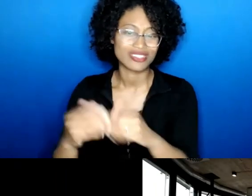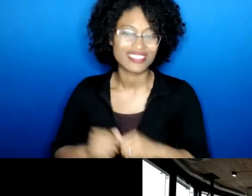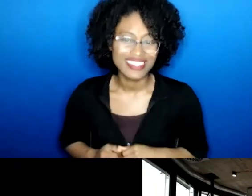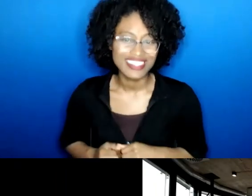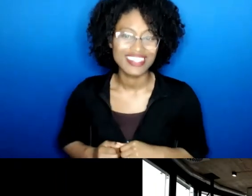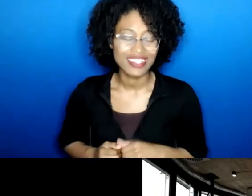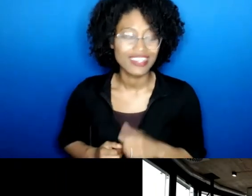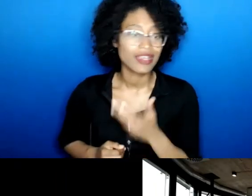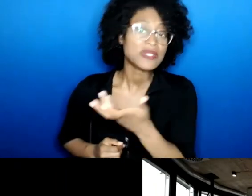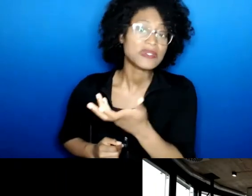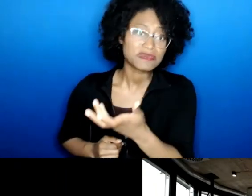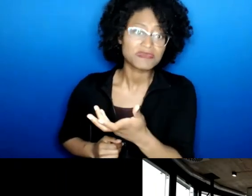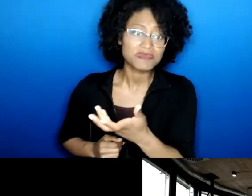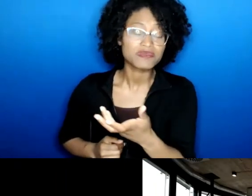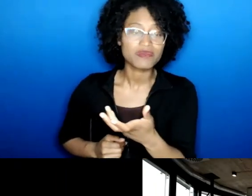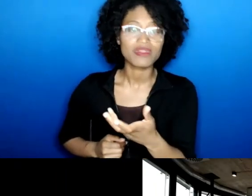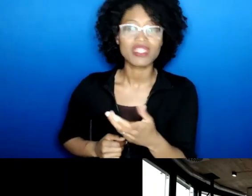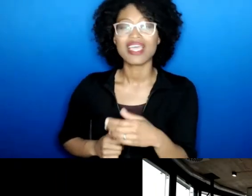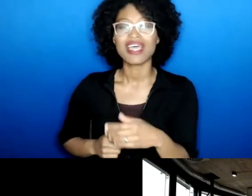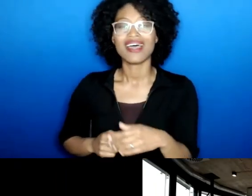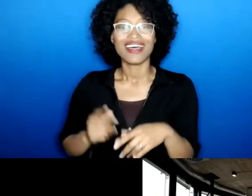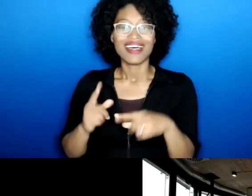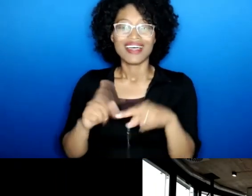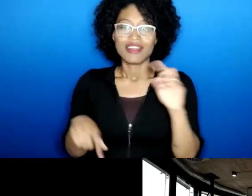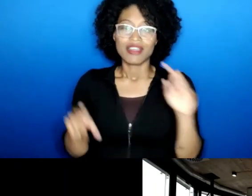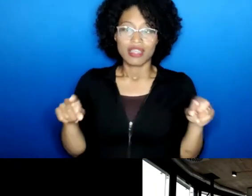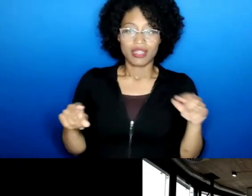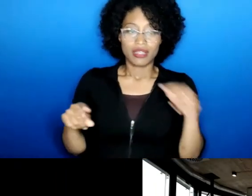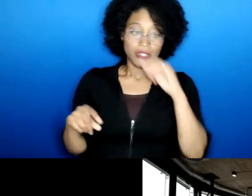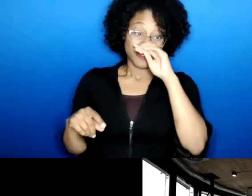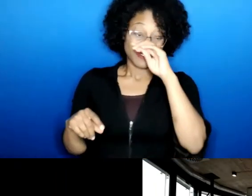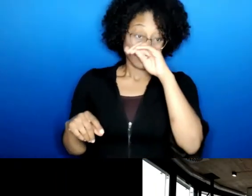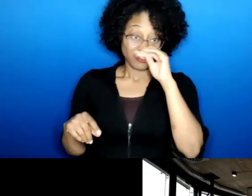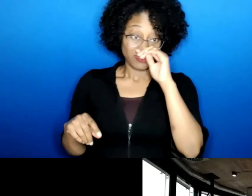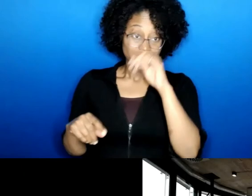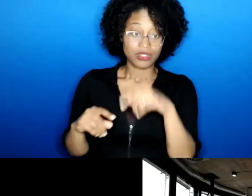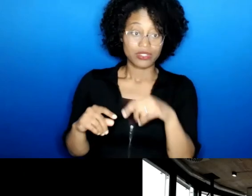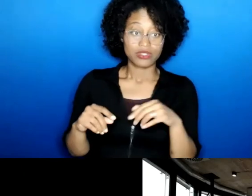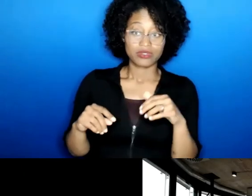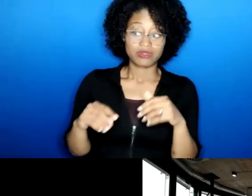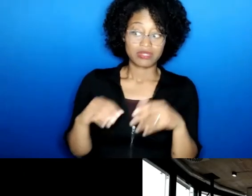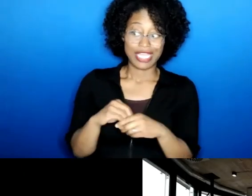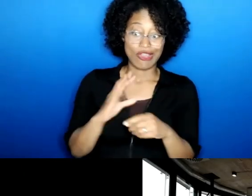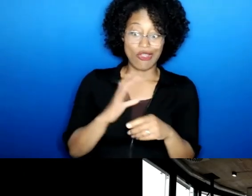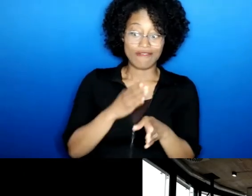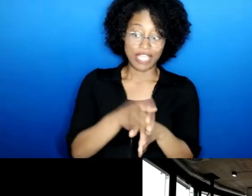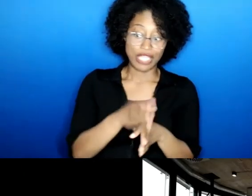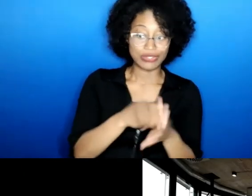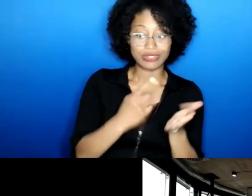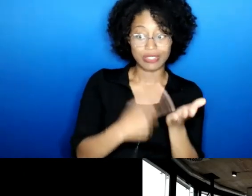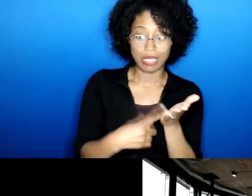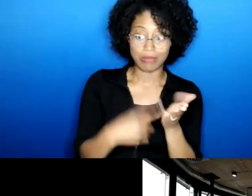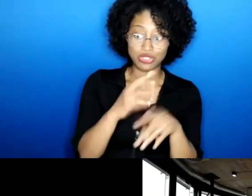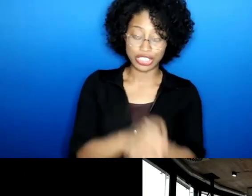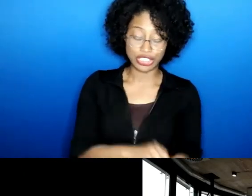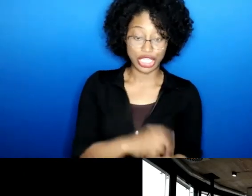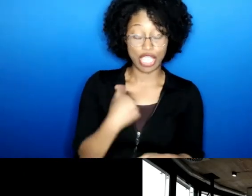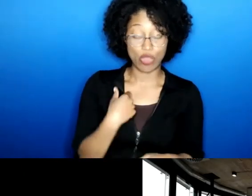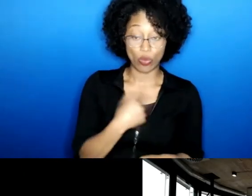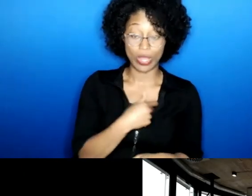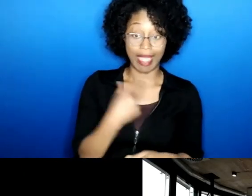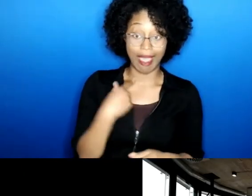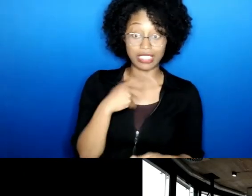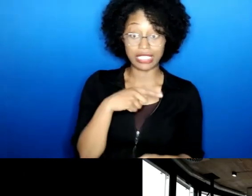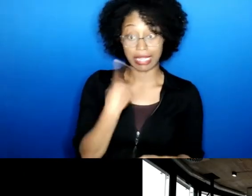by subfield traditions with our in our field and in every field. But if you are aiming to